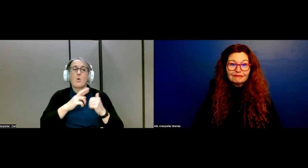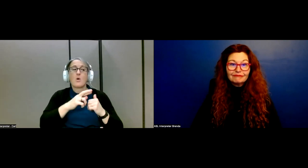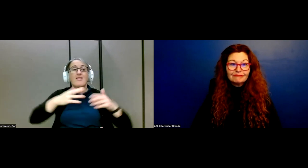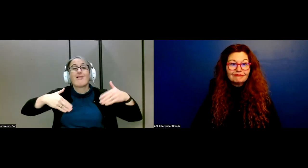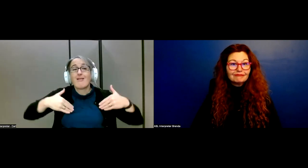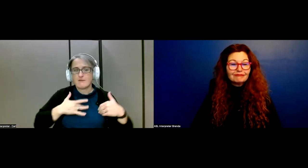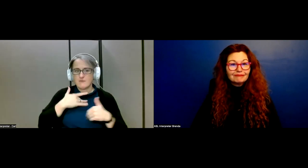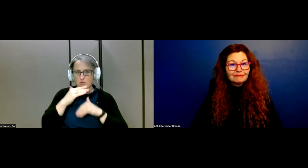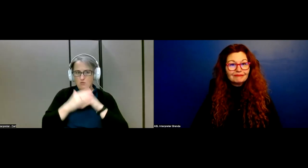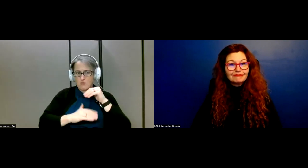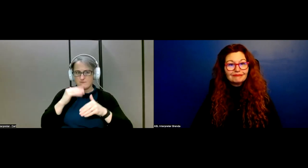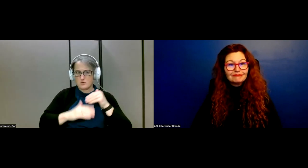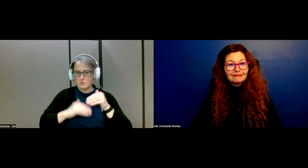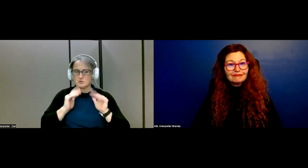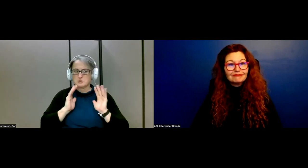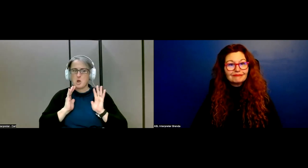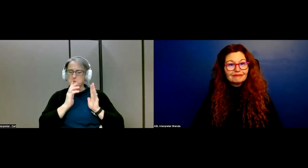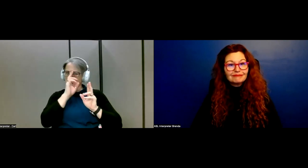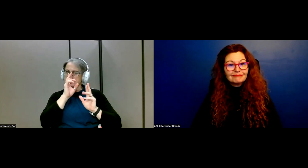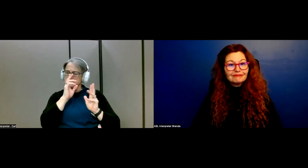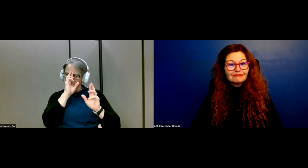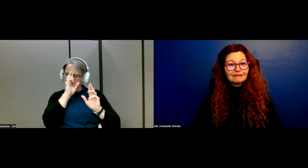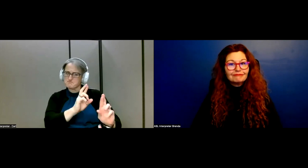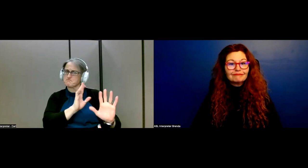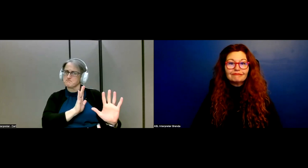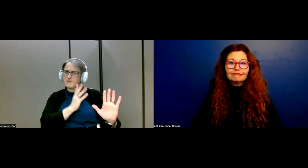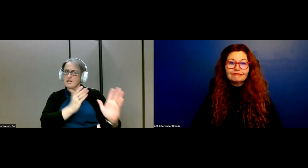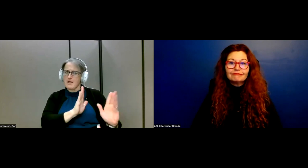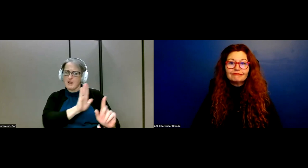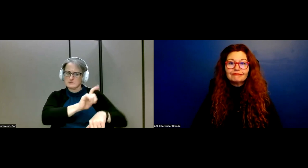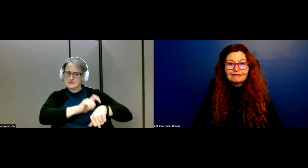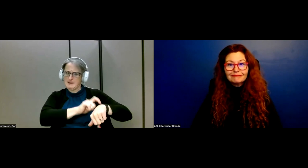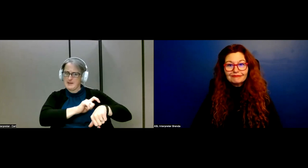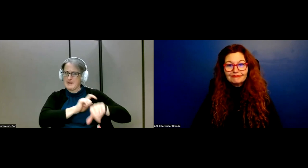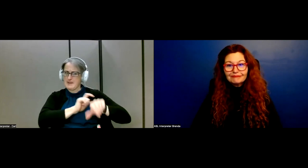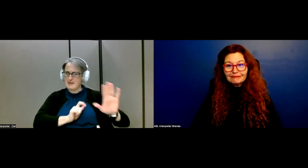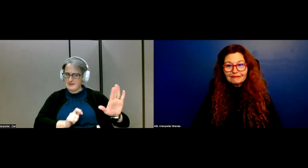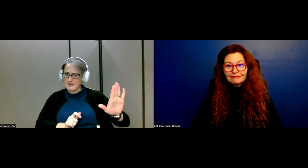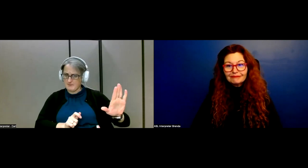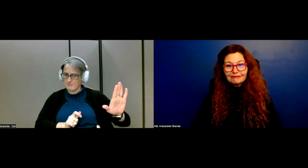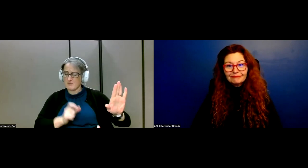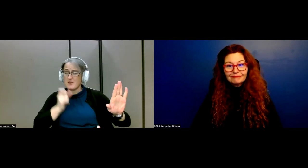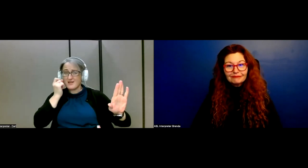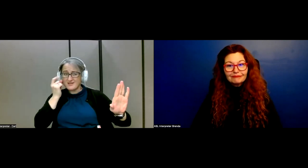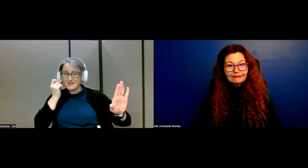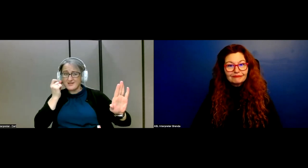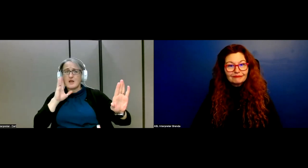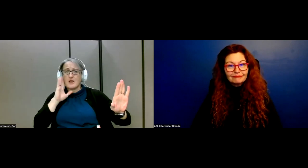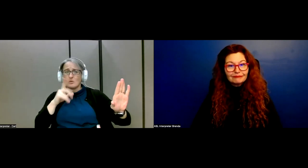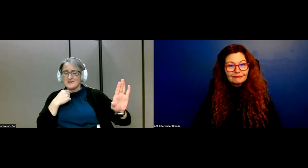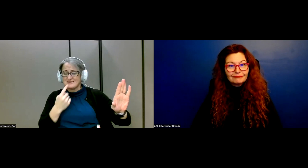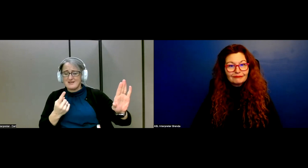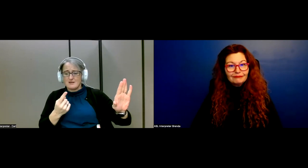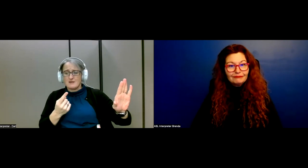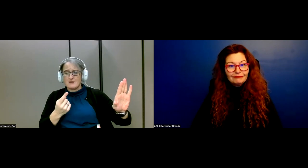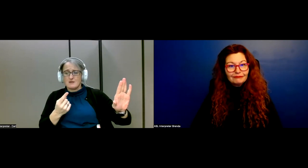yet. So we have to honor that. But at the same time, I would just say that people